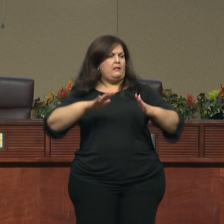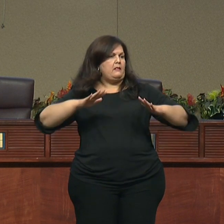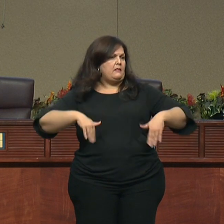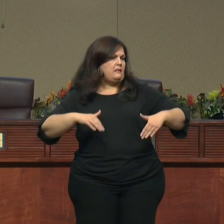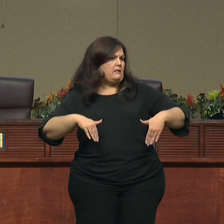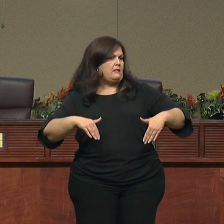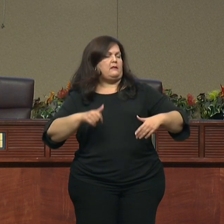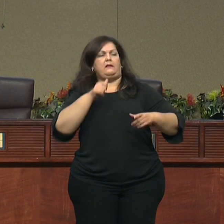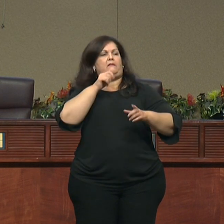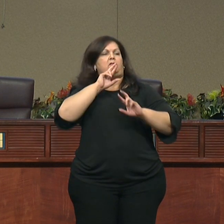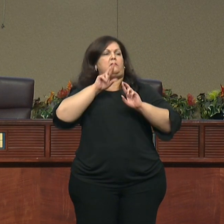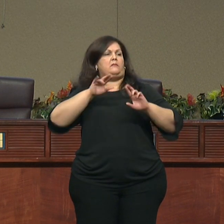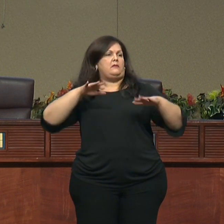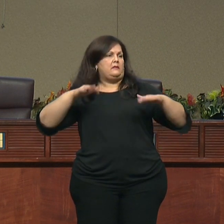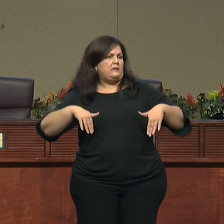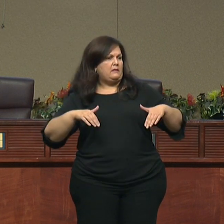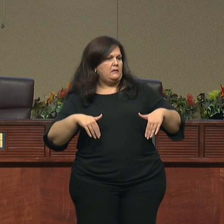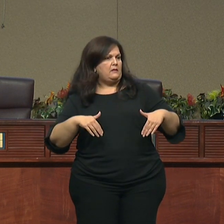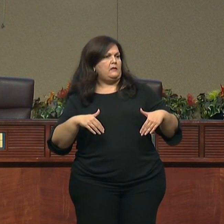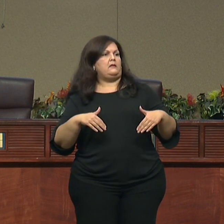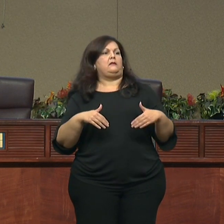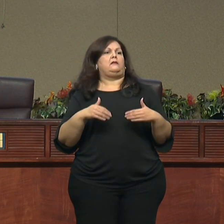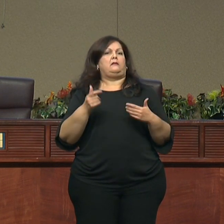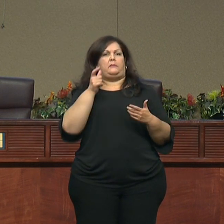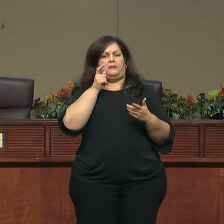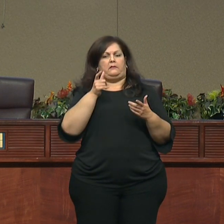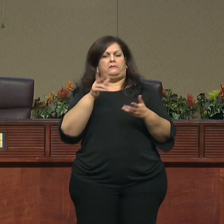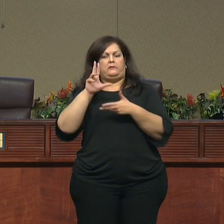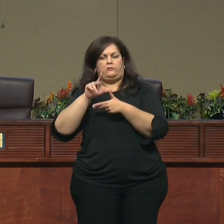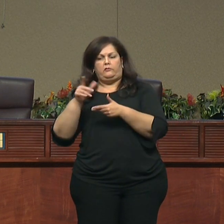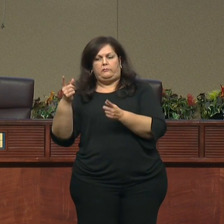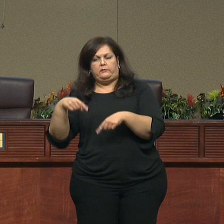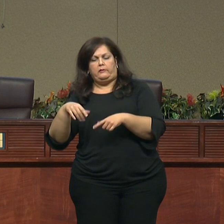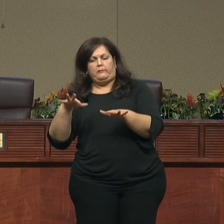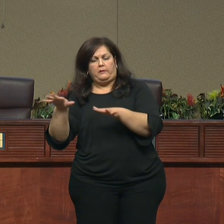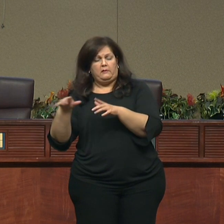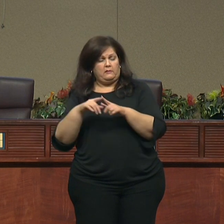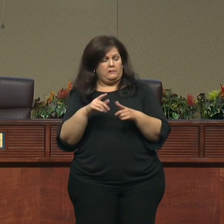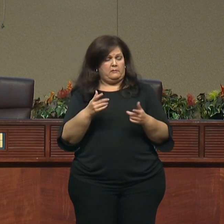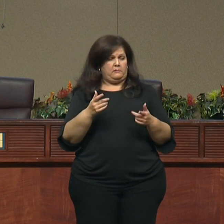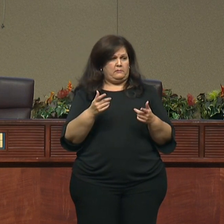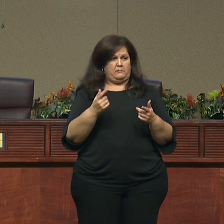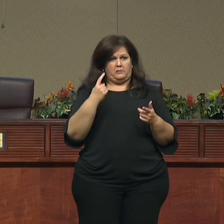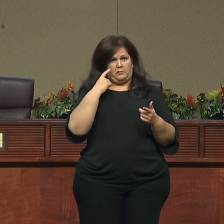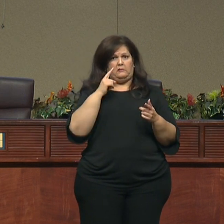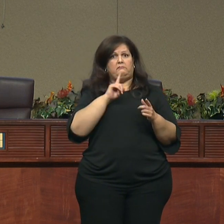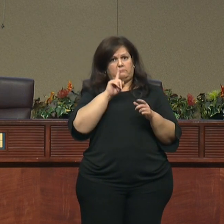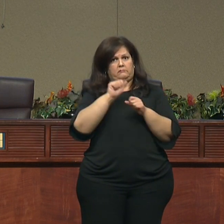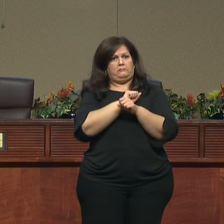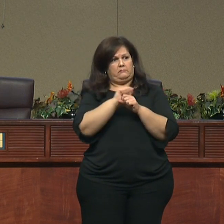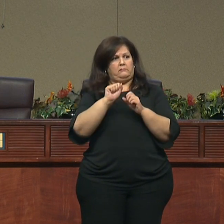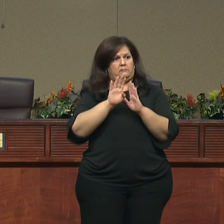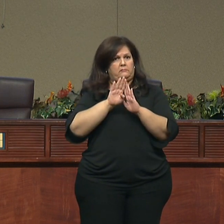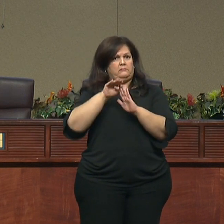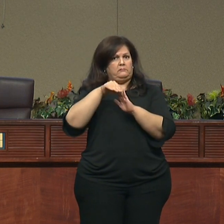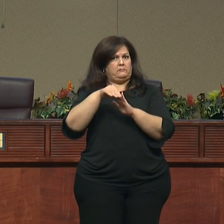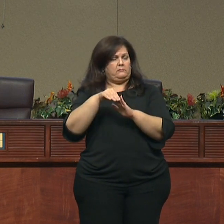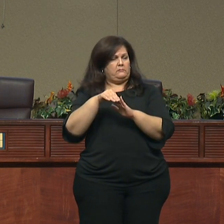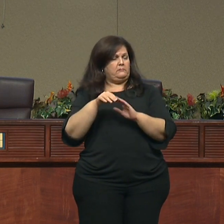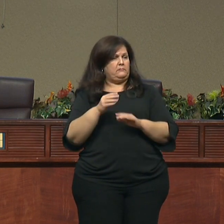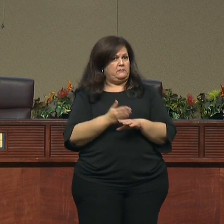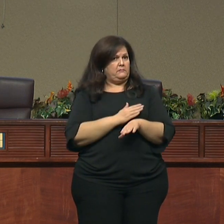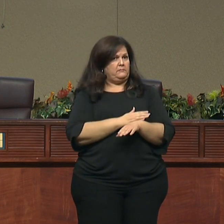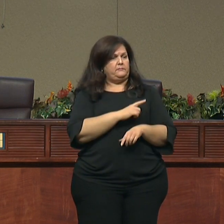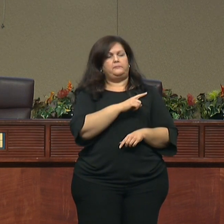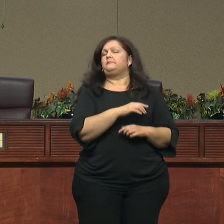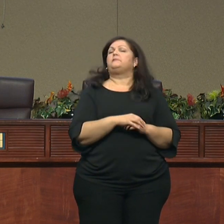that report deaths, we're getting ready for a major storm, do you think that may factor in, or do you think it's just we're just seeing that kind of an improvement?